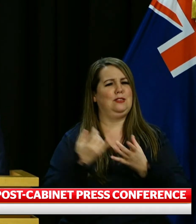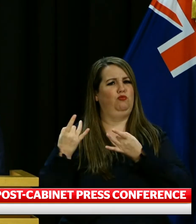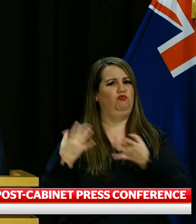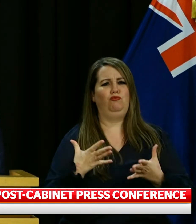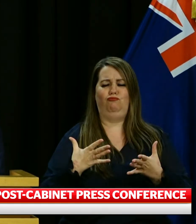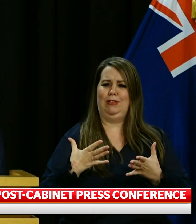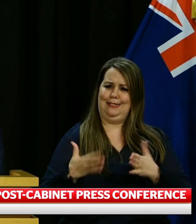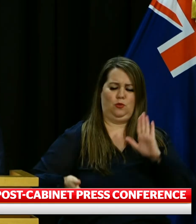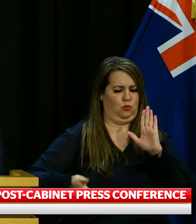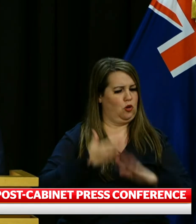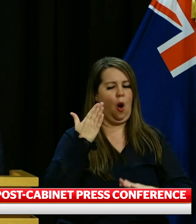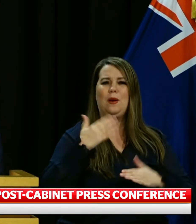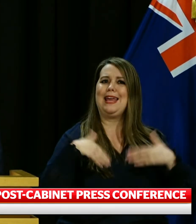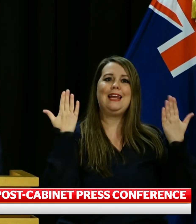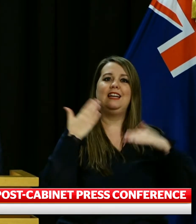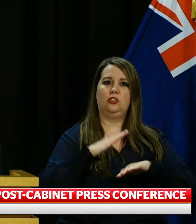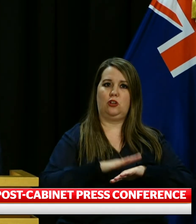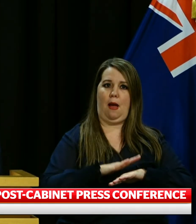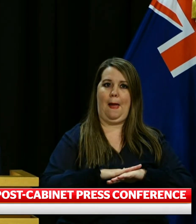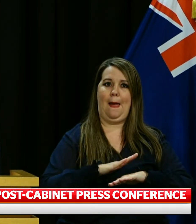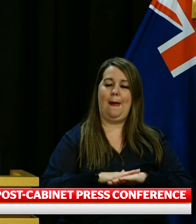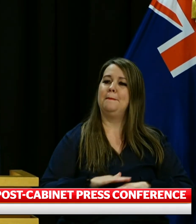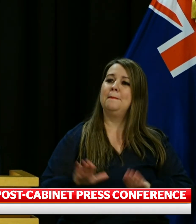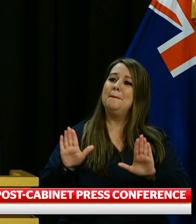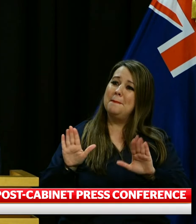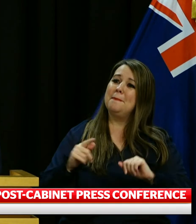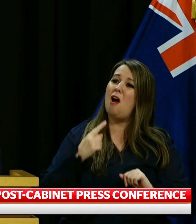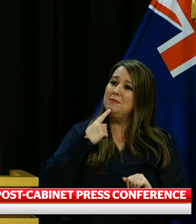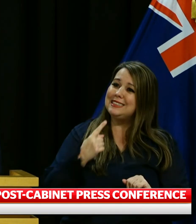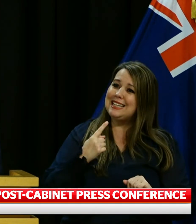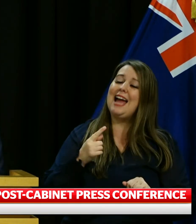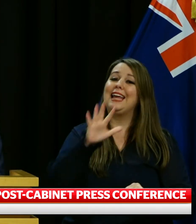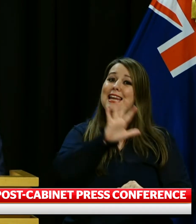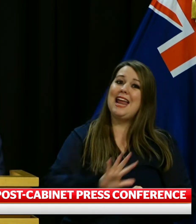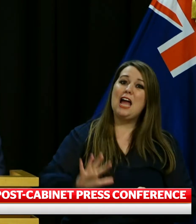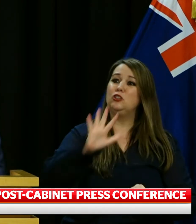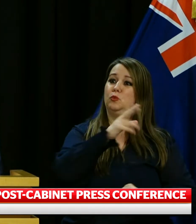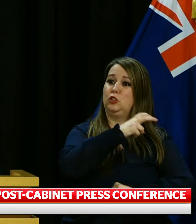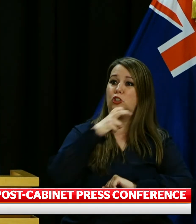confirm nor deny stance that's taken on national security matters is there for a reason.